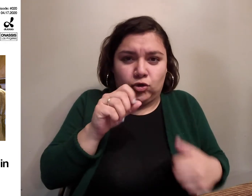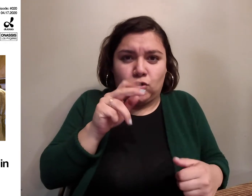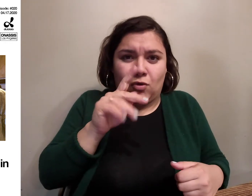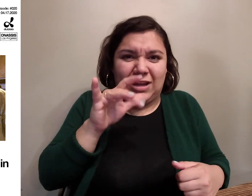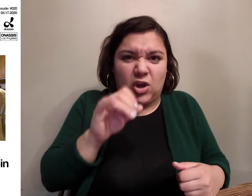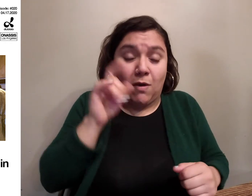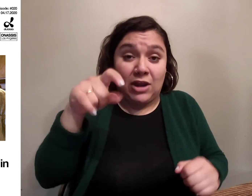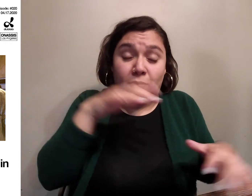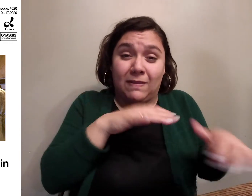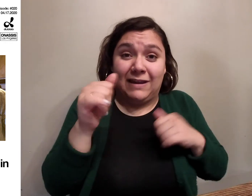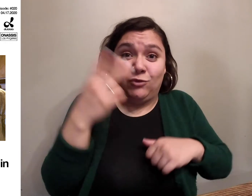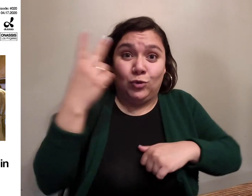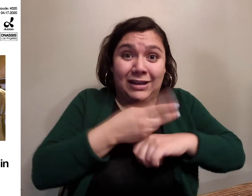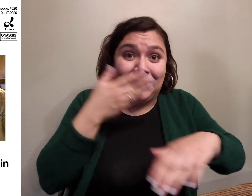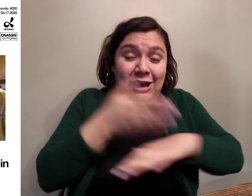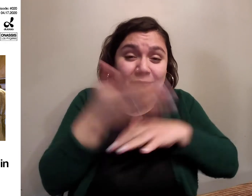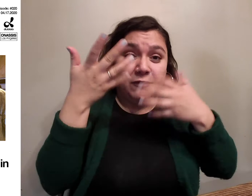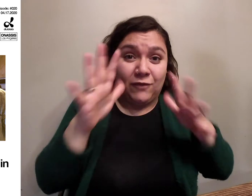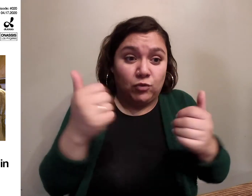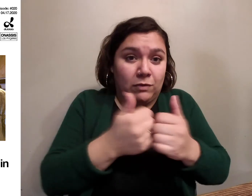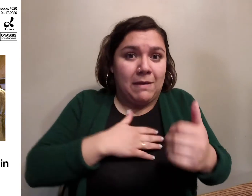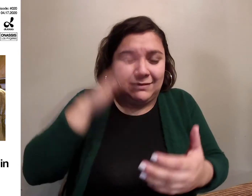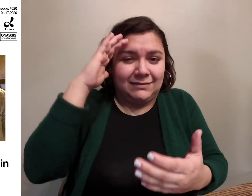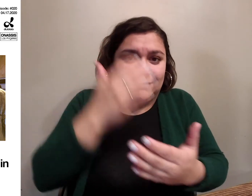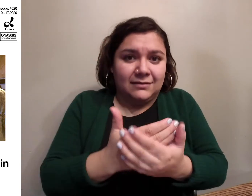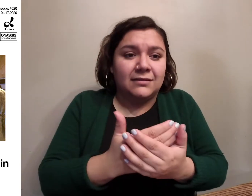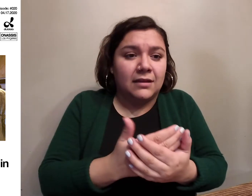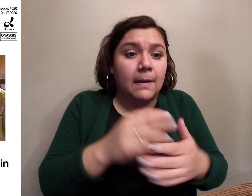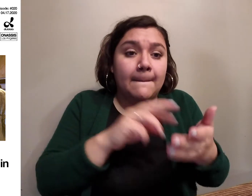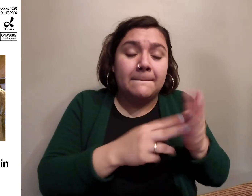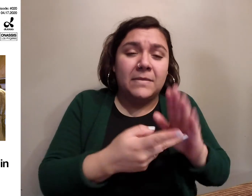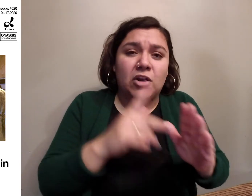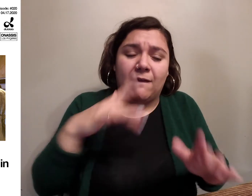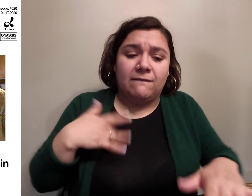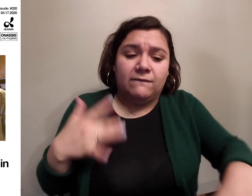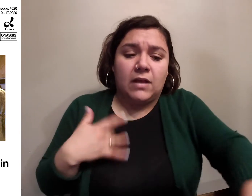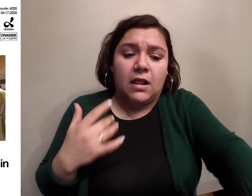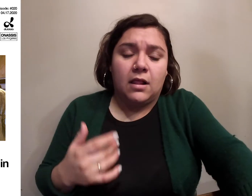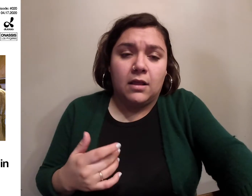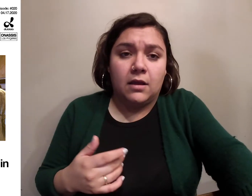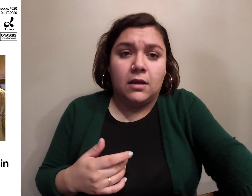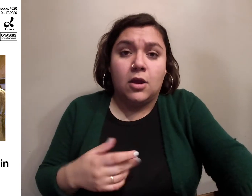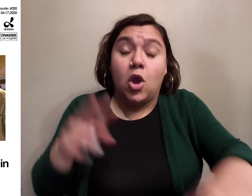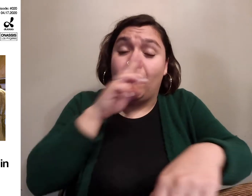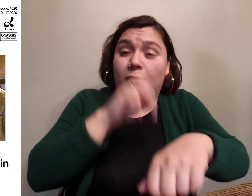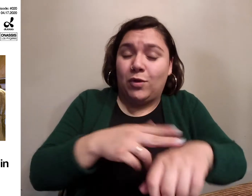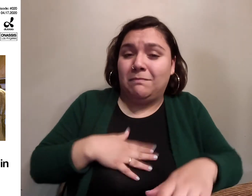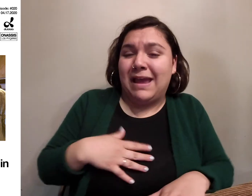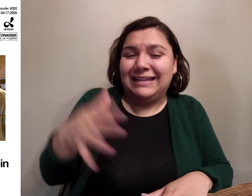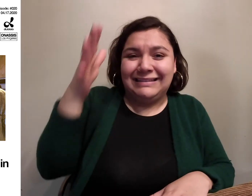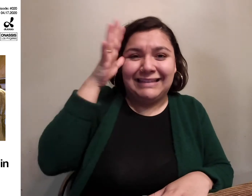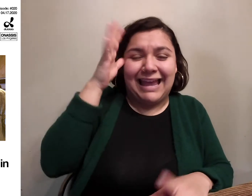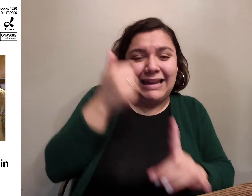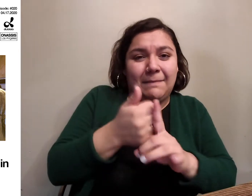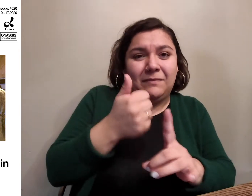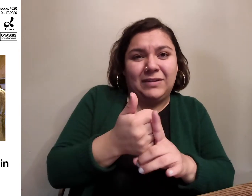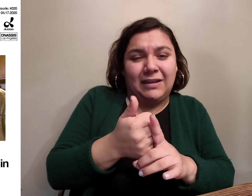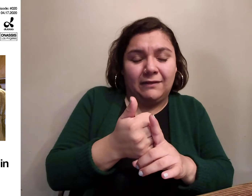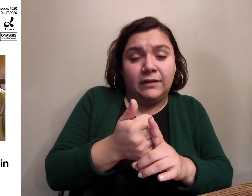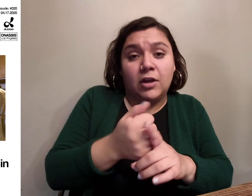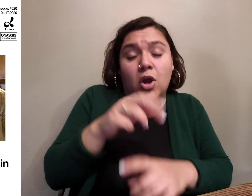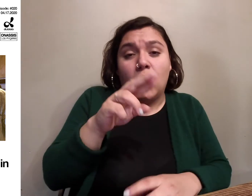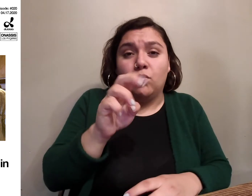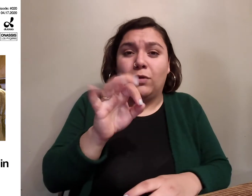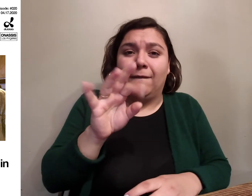my son. And so I kind of felt like, and then of course my father's a war refugee from North Korea. So I kind of thought, I